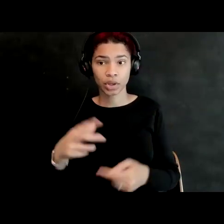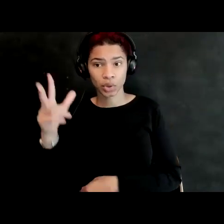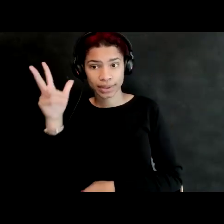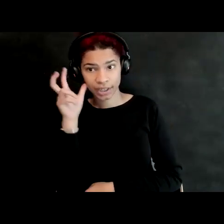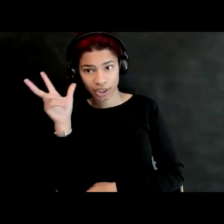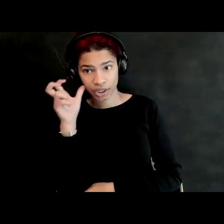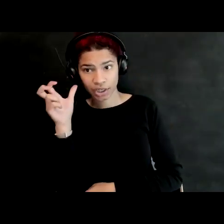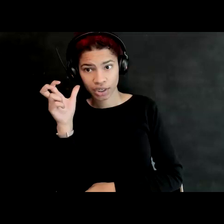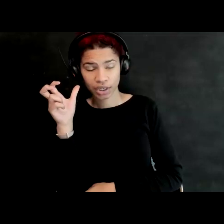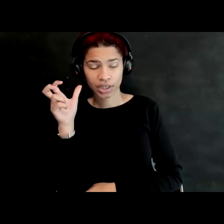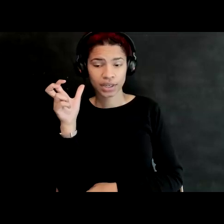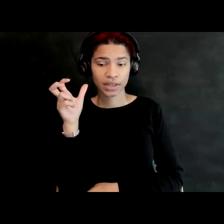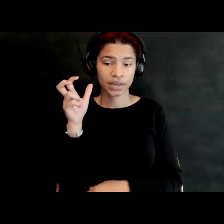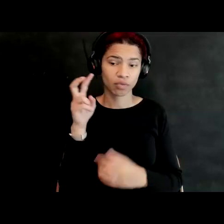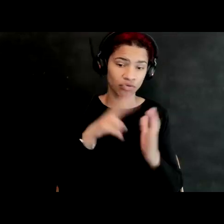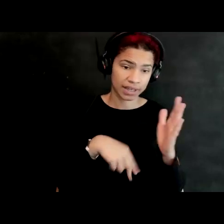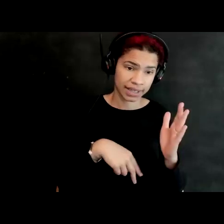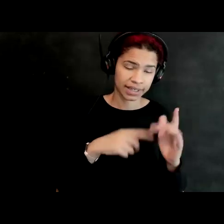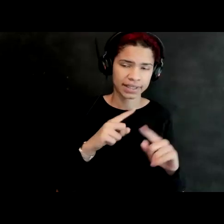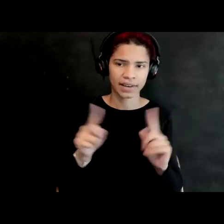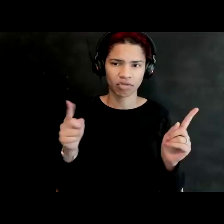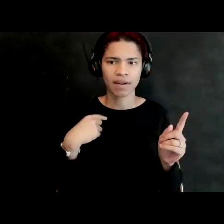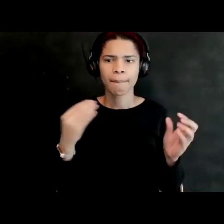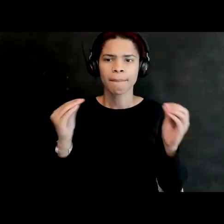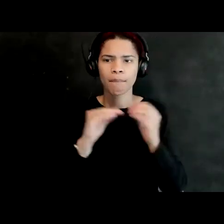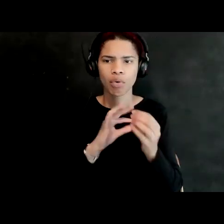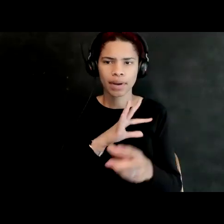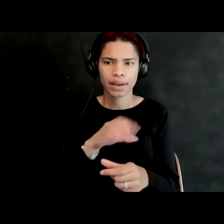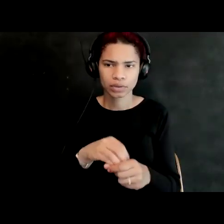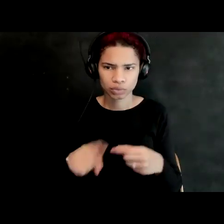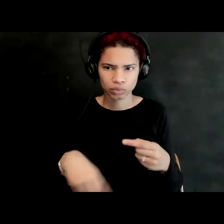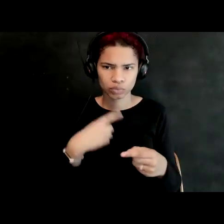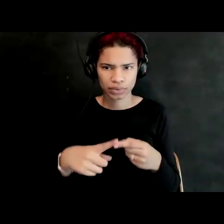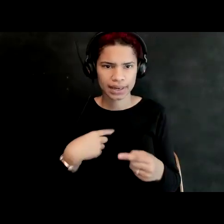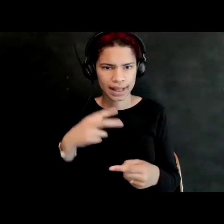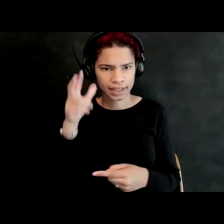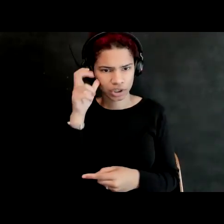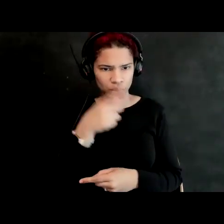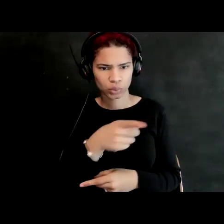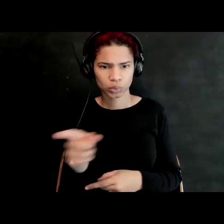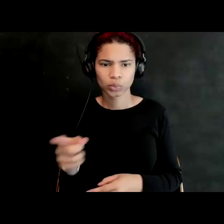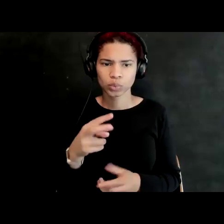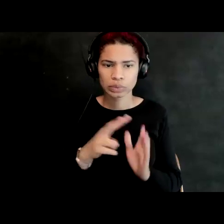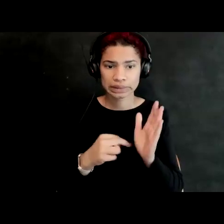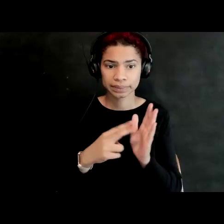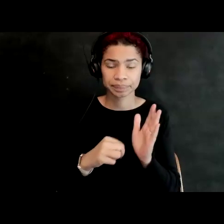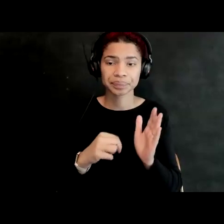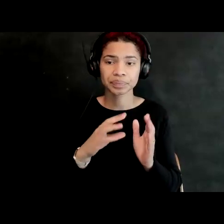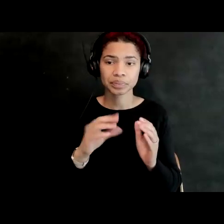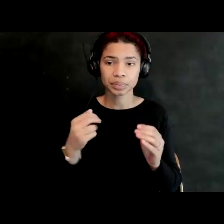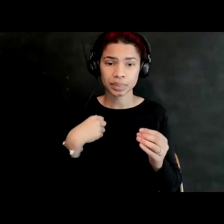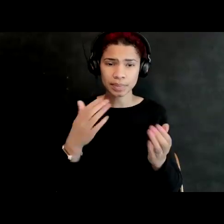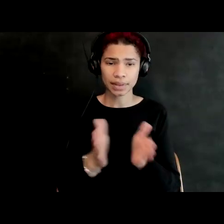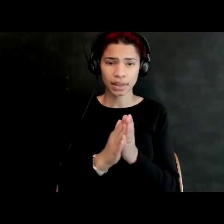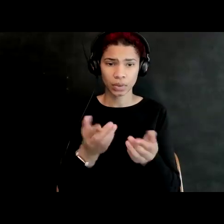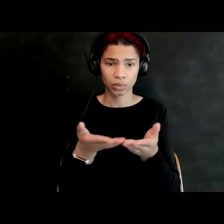more engaging. I'm much more engaged when I hear you all read. And something that I do often with students is, I'm asking you all to read your own